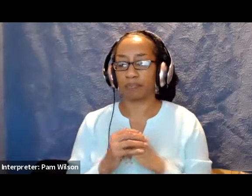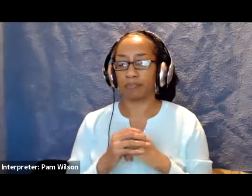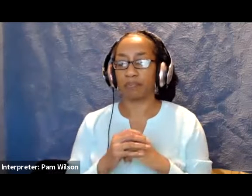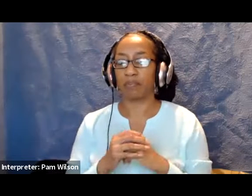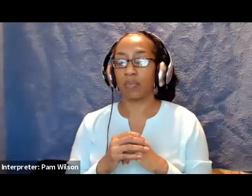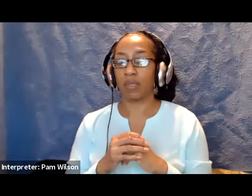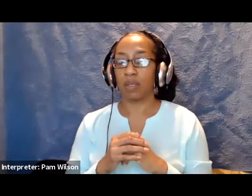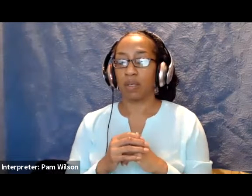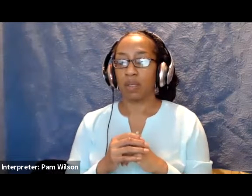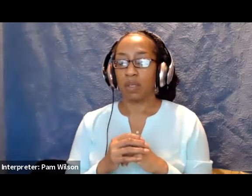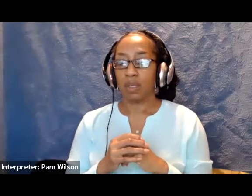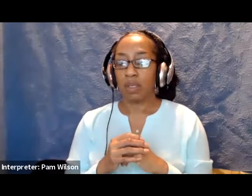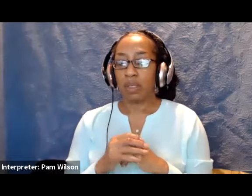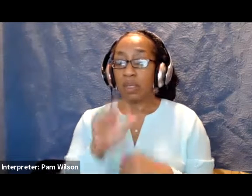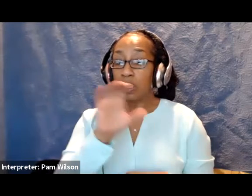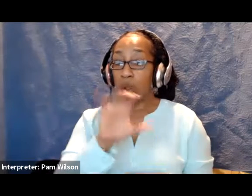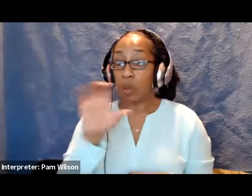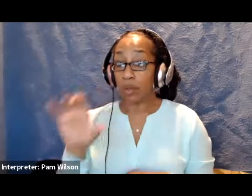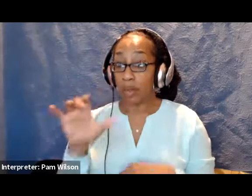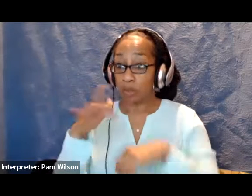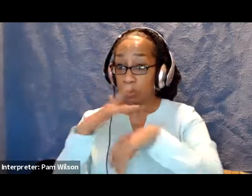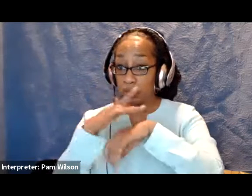Now, closed caption was available,